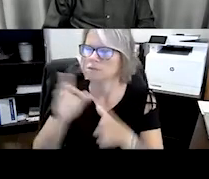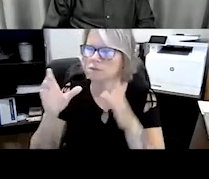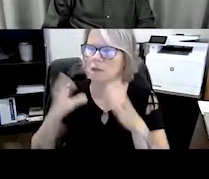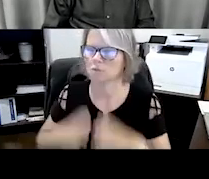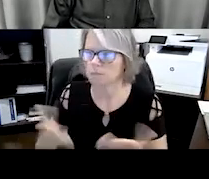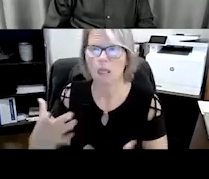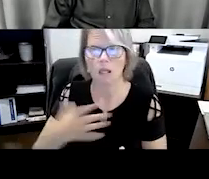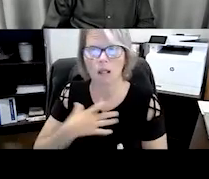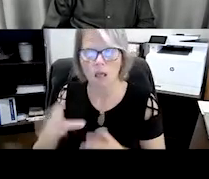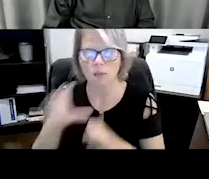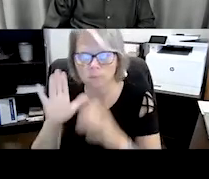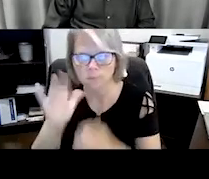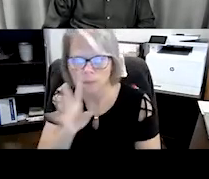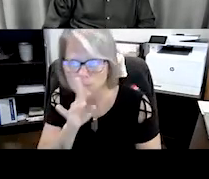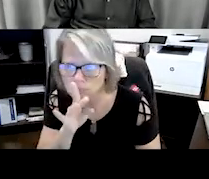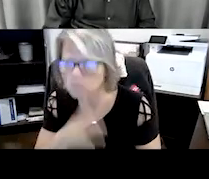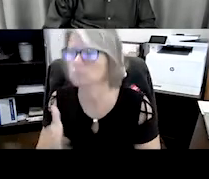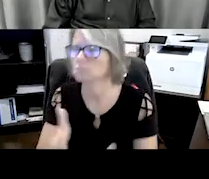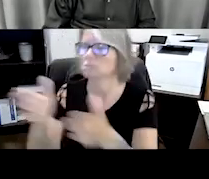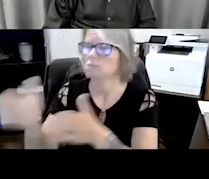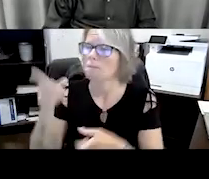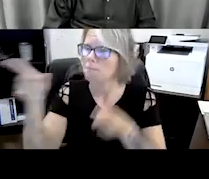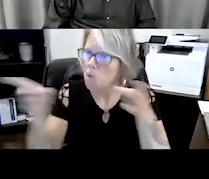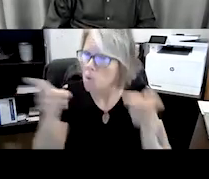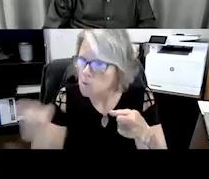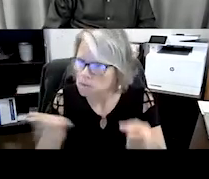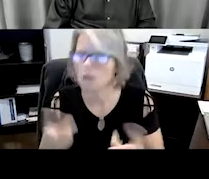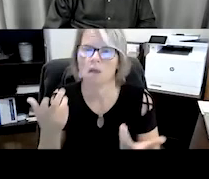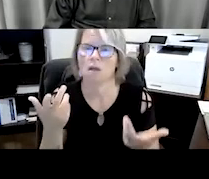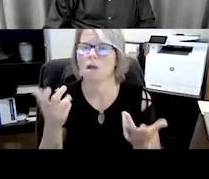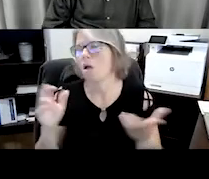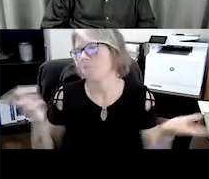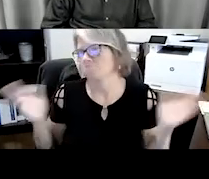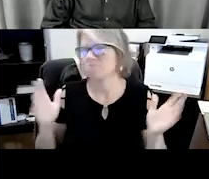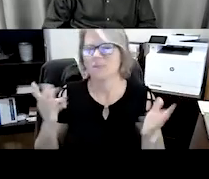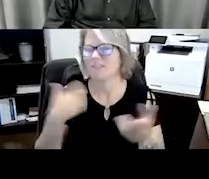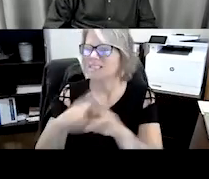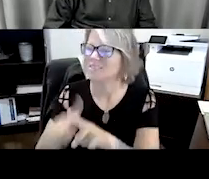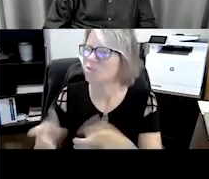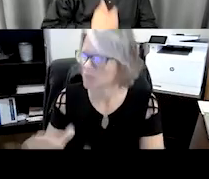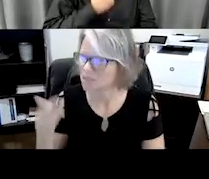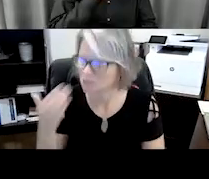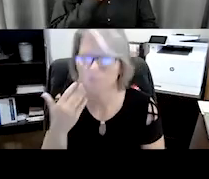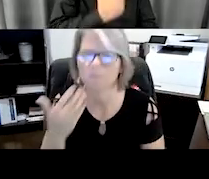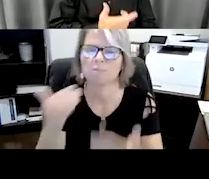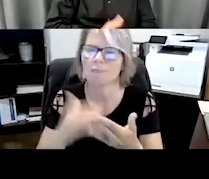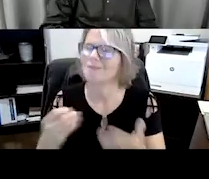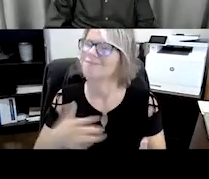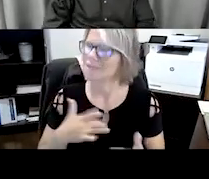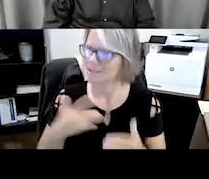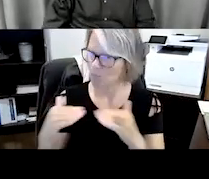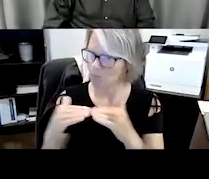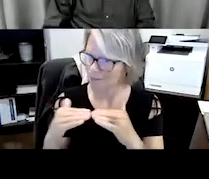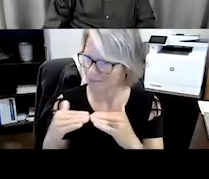effective, and they're quick with access to communication. They know whether we'd rather speak or write notes or